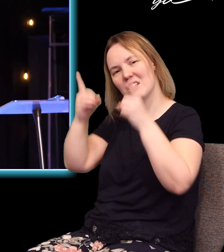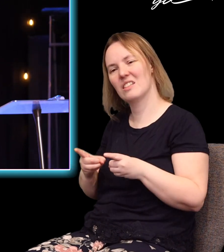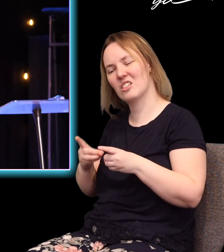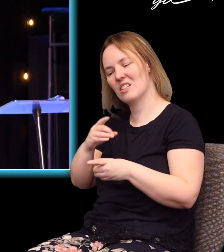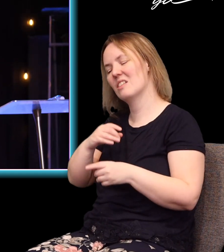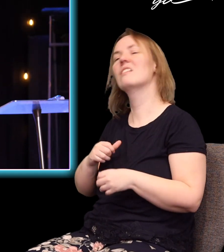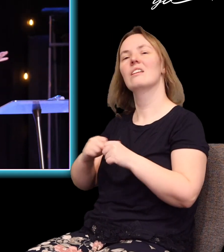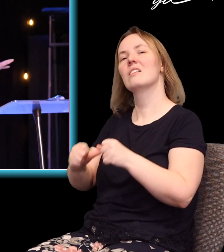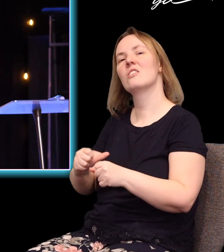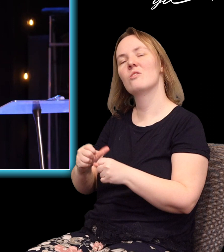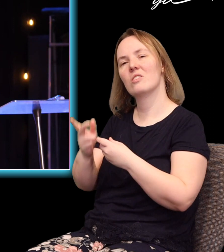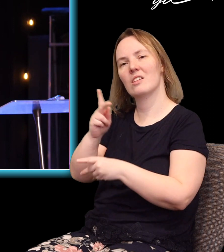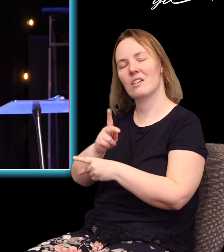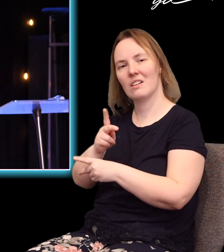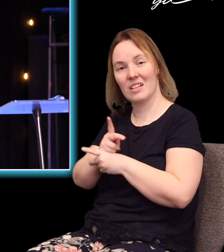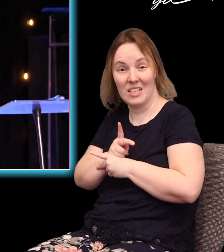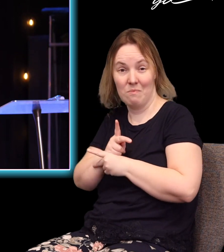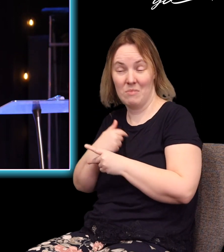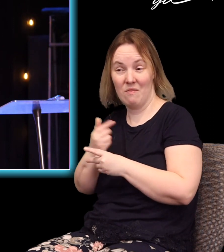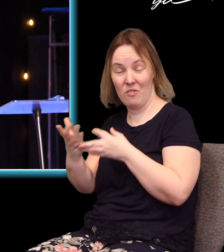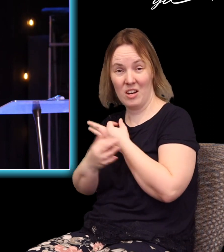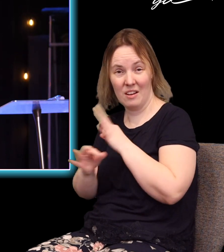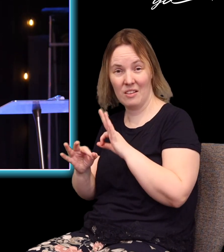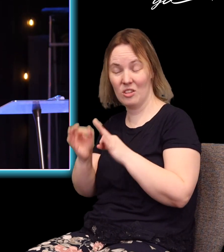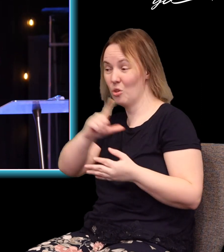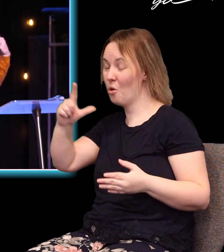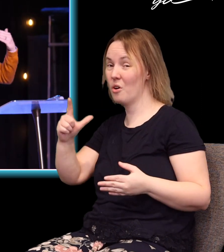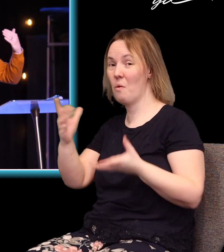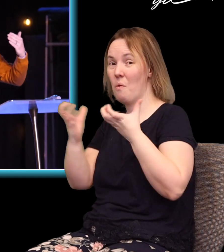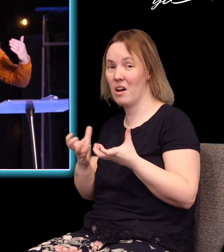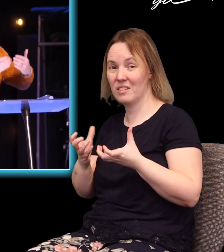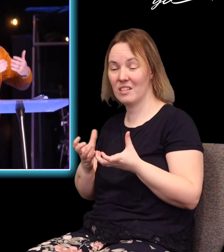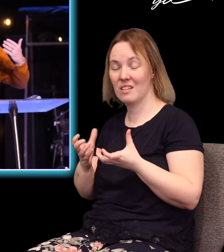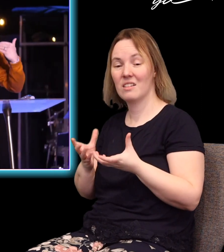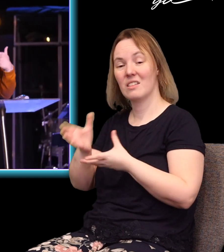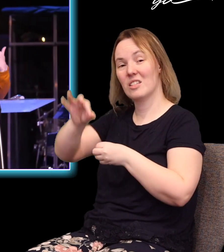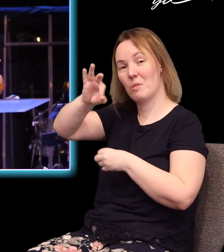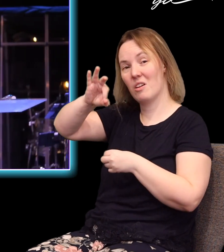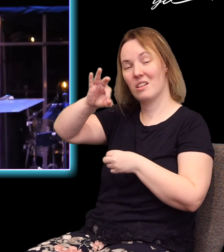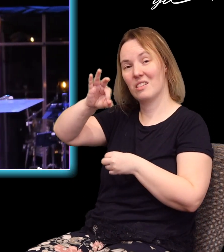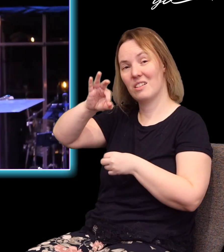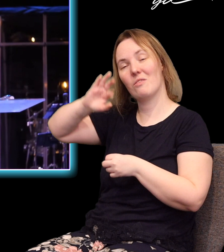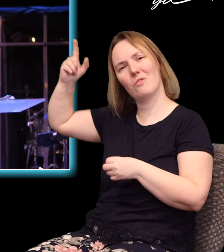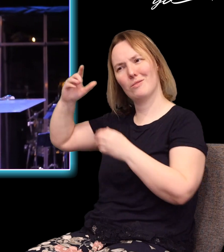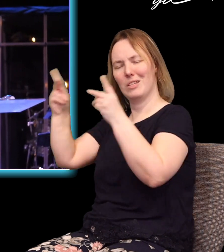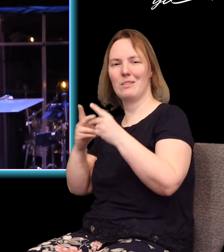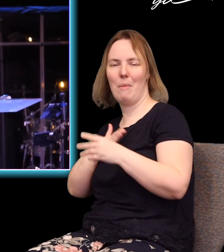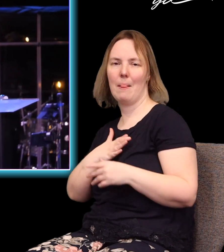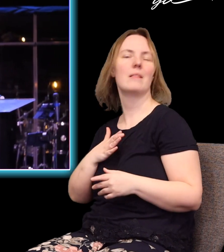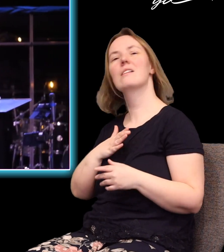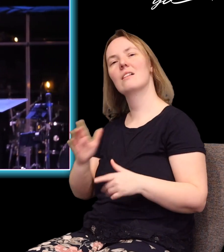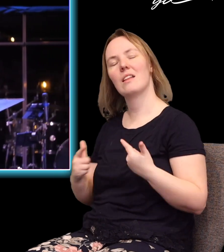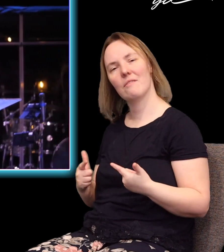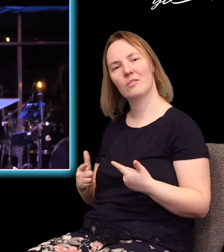free, all the practical things of my life and ministry included, the Lord wants the Spirit to have prominence in my life. You see,